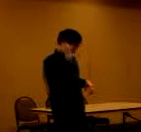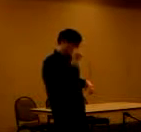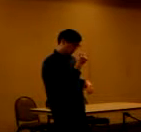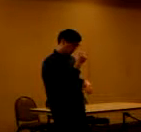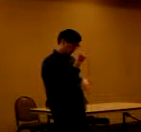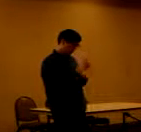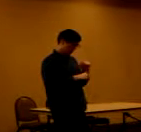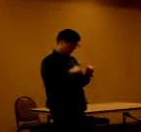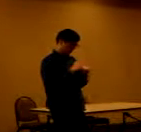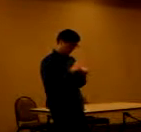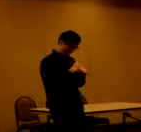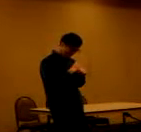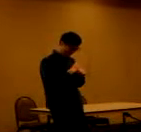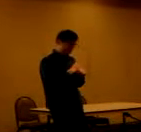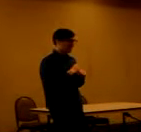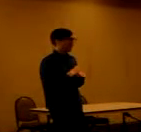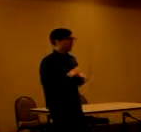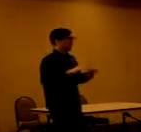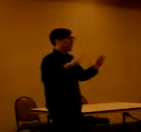maybe it's been more, about 12 years.